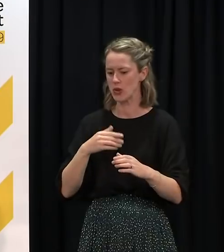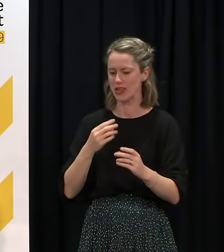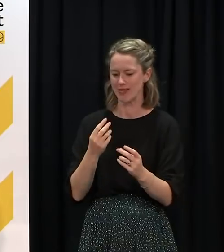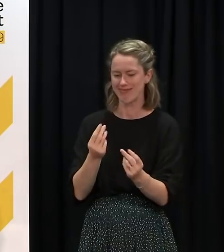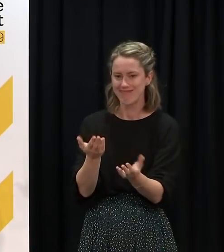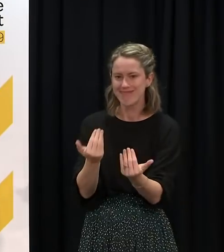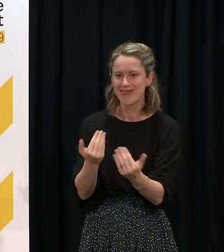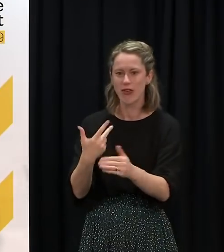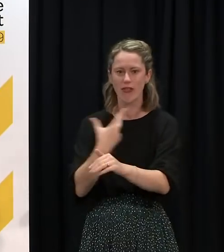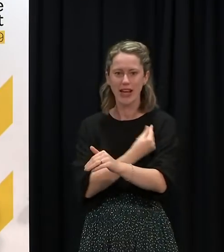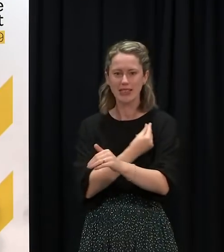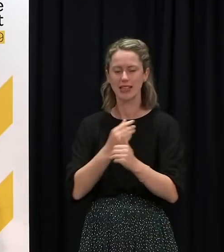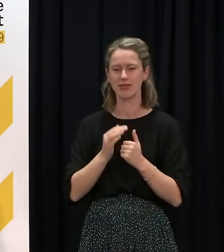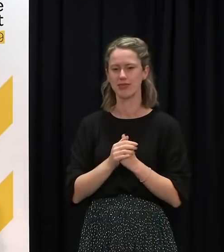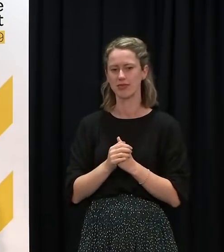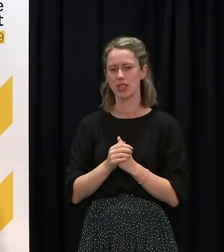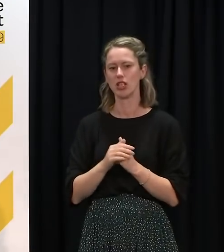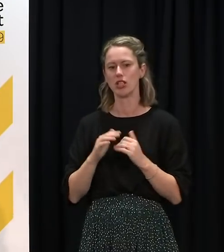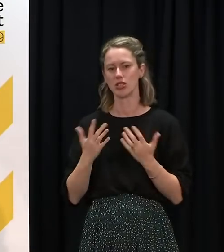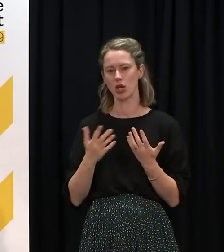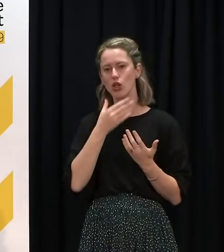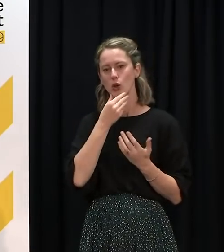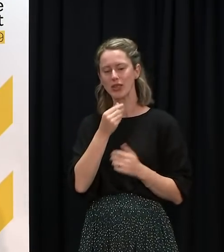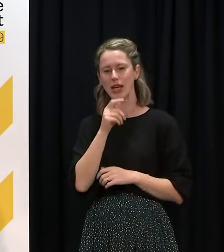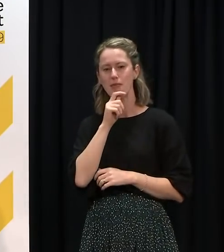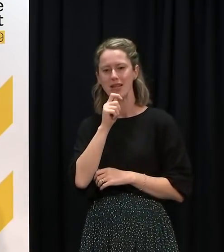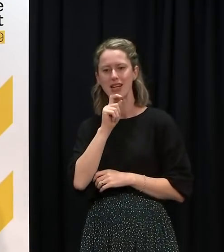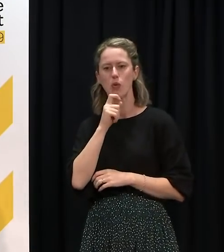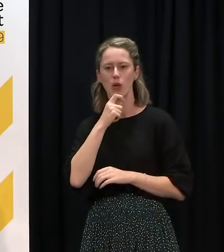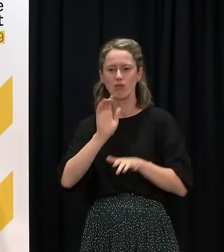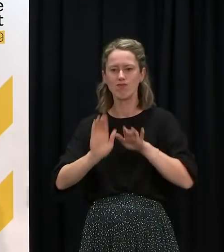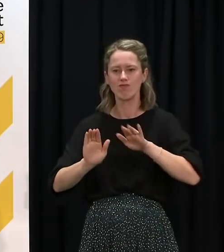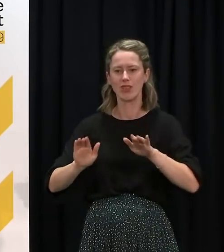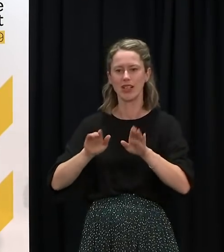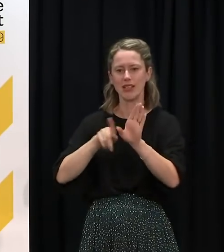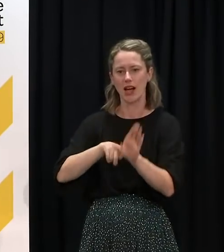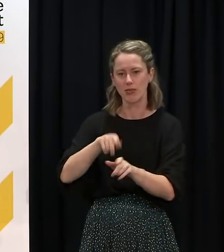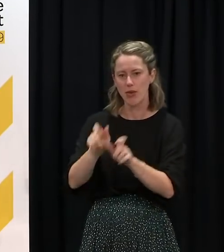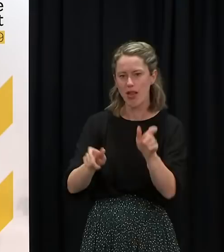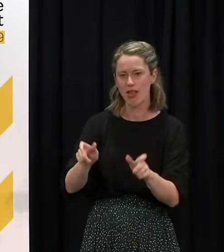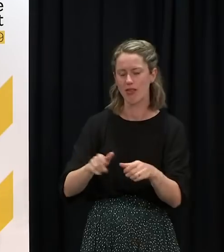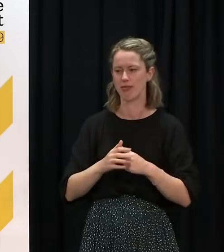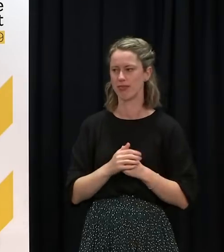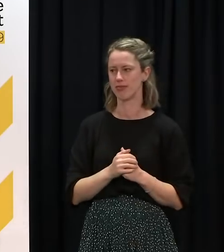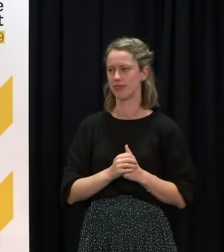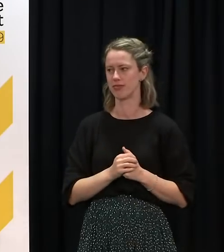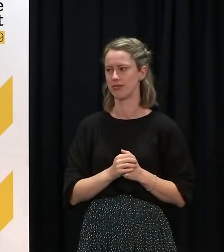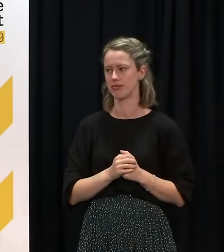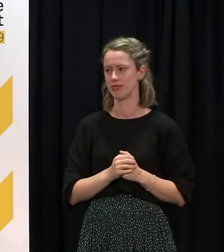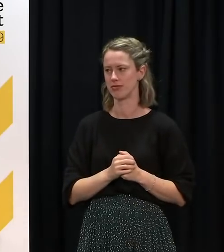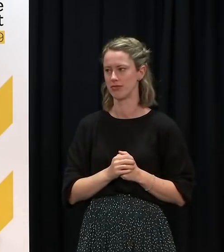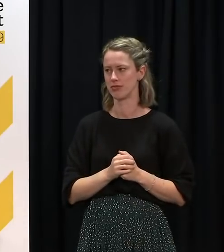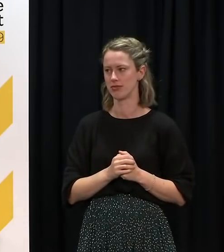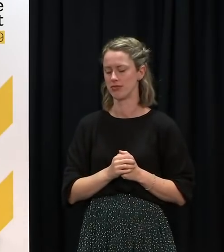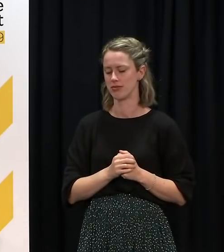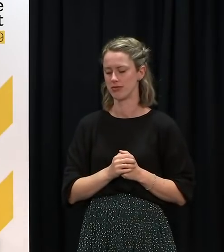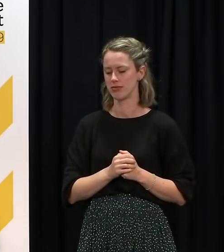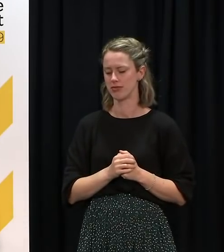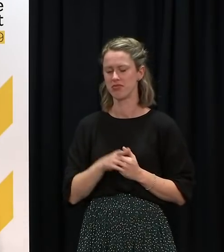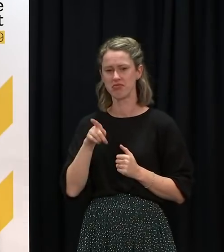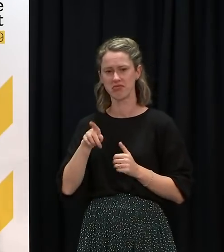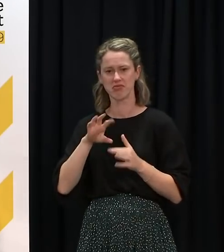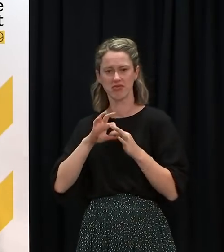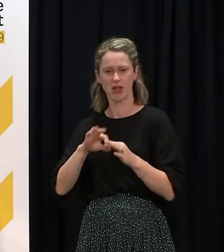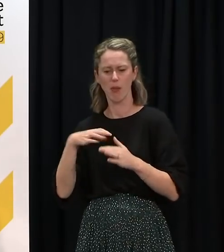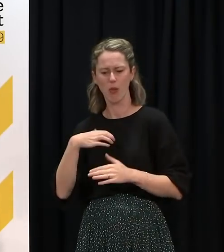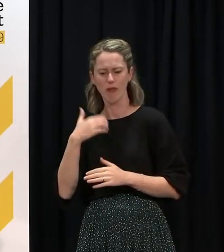heavily into. It is using the media that will reach younger people. It is skewed more towards Māori